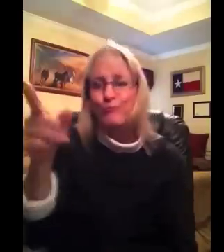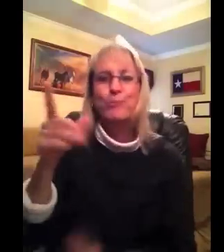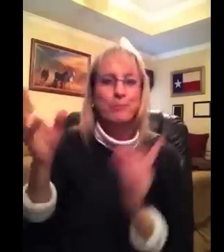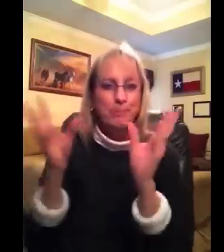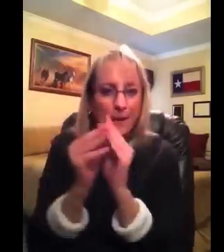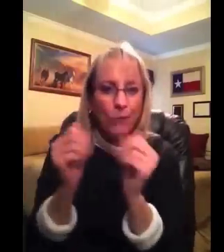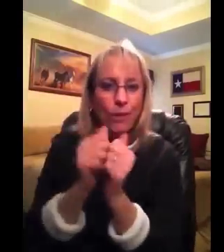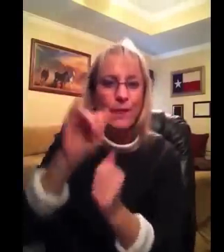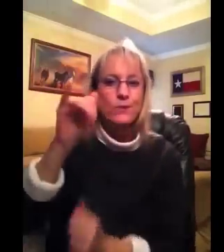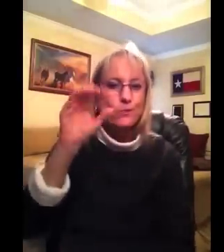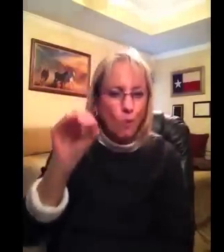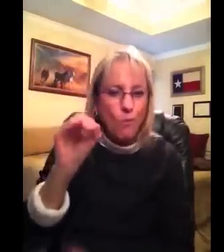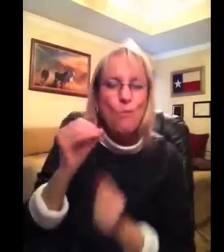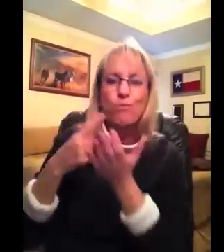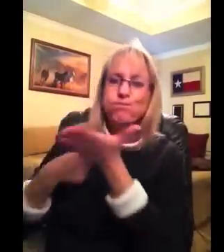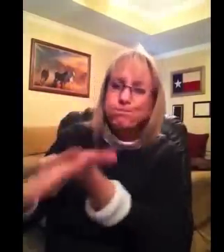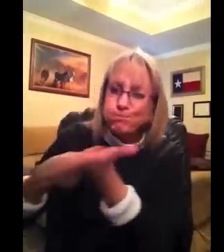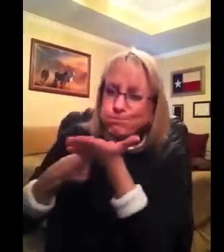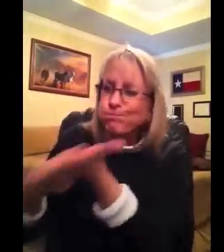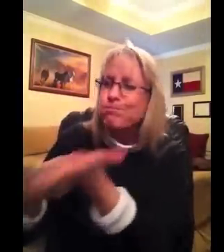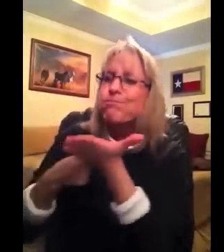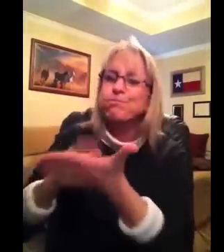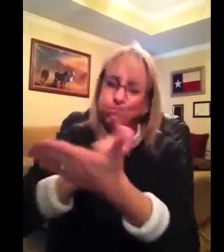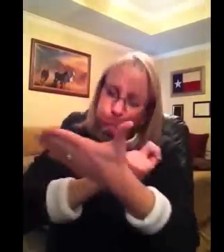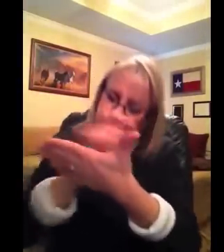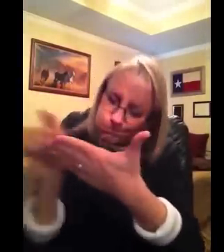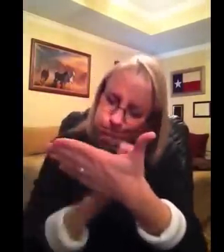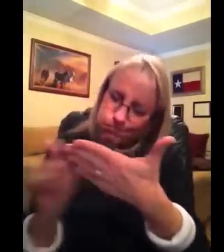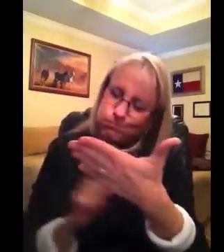who went and met with Joe to work through the paperwork.